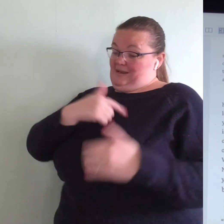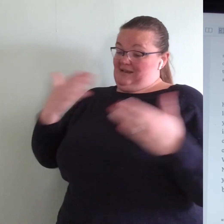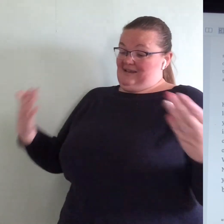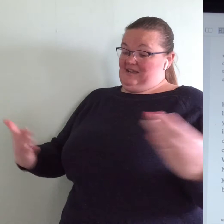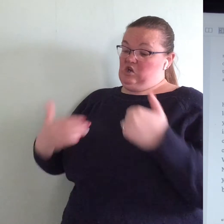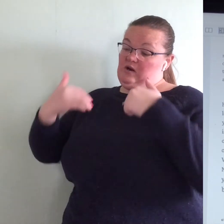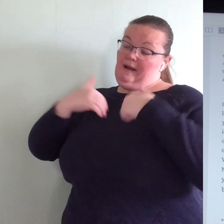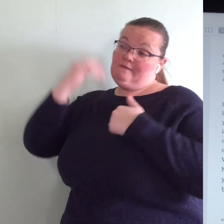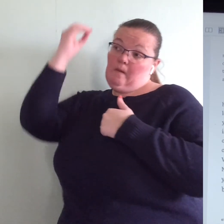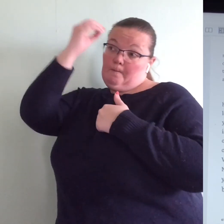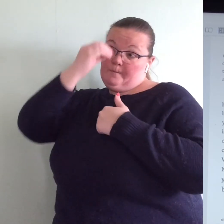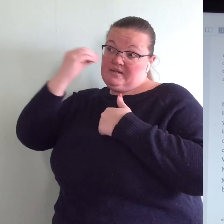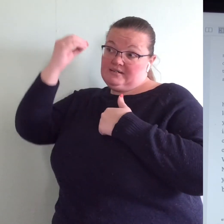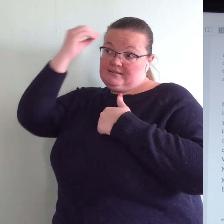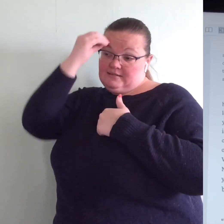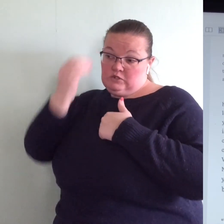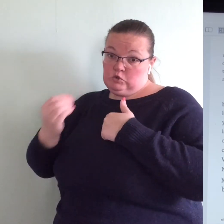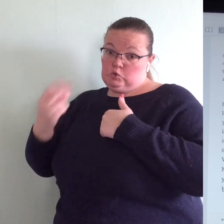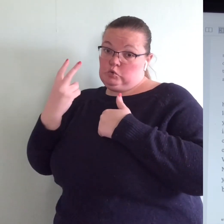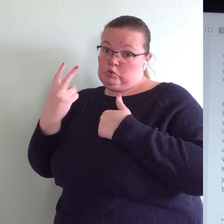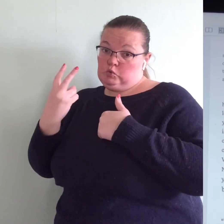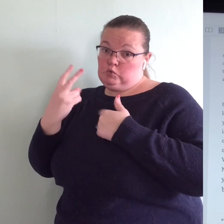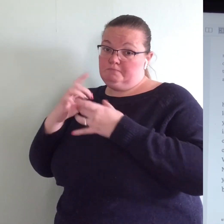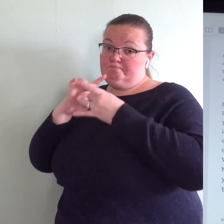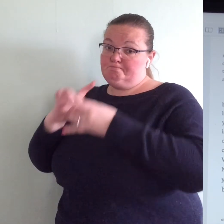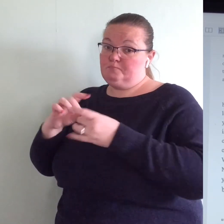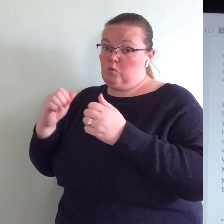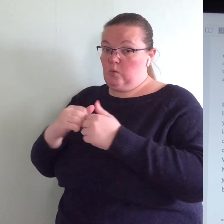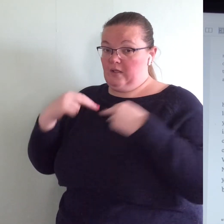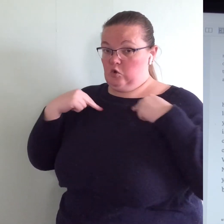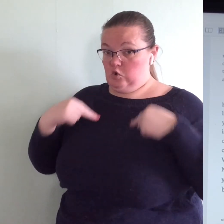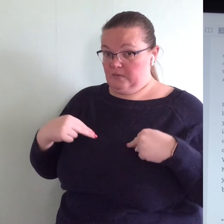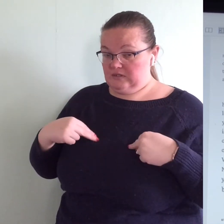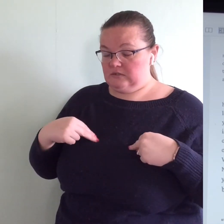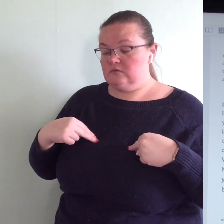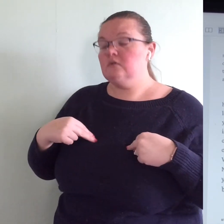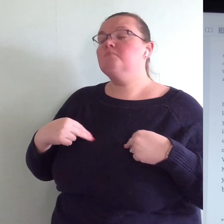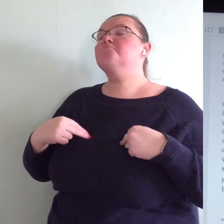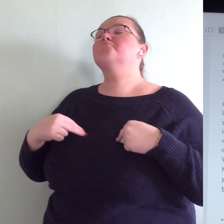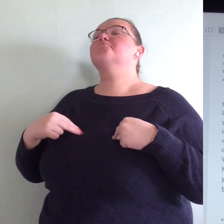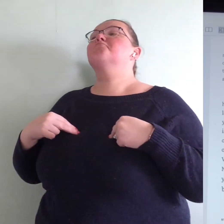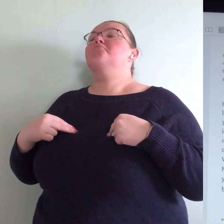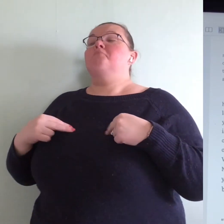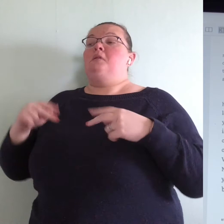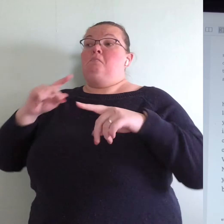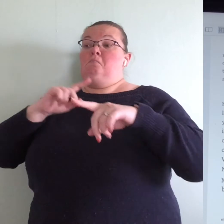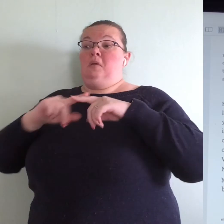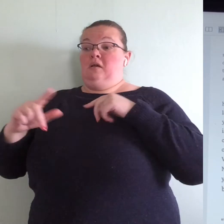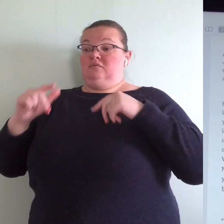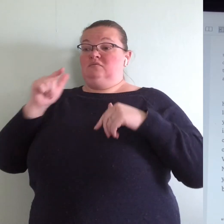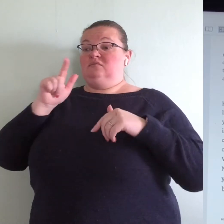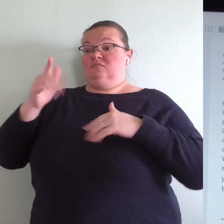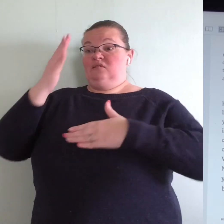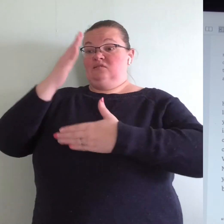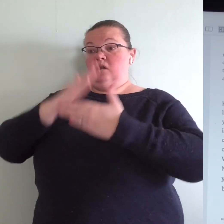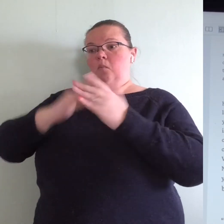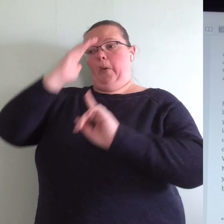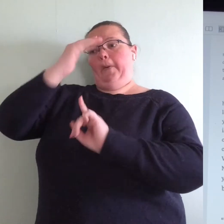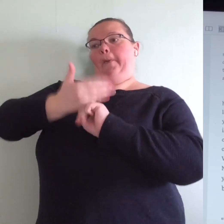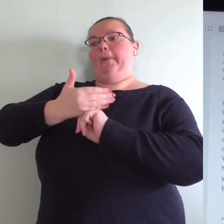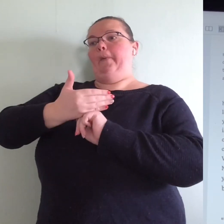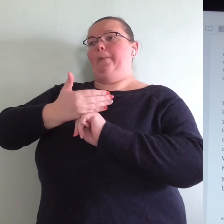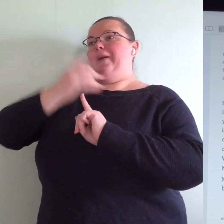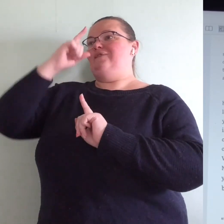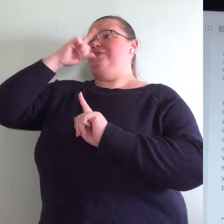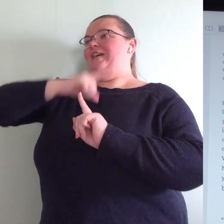no offense to the present company, but there's no two views about things that look like humans and aren't. I've known good